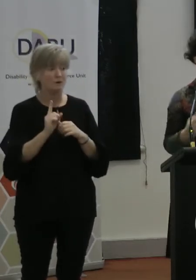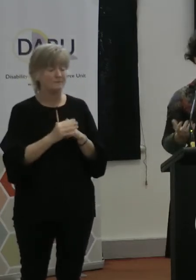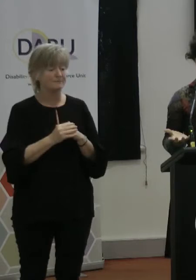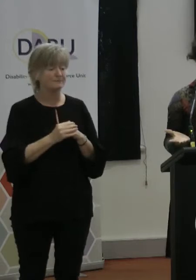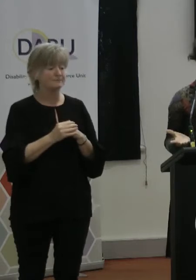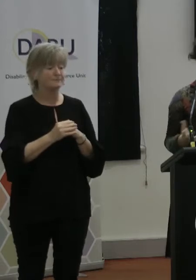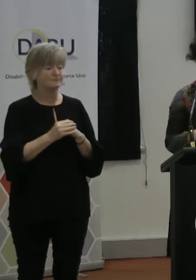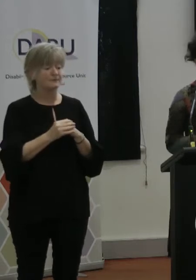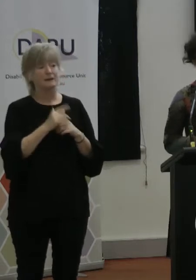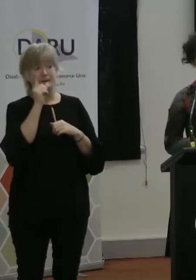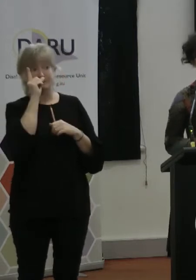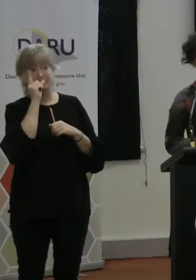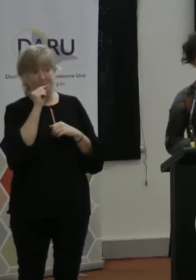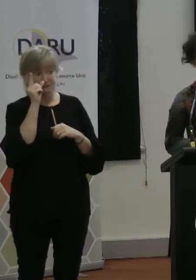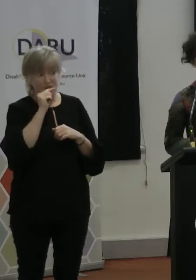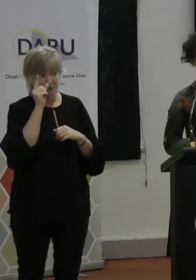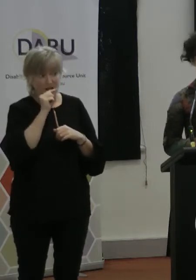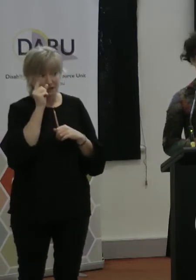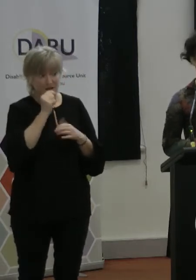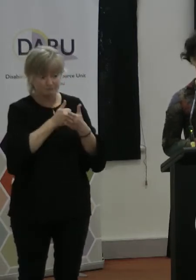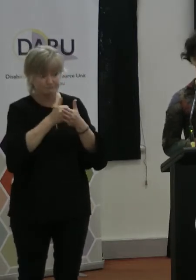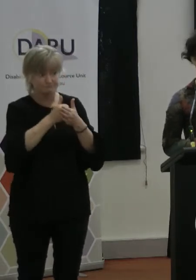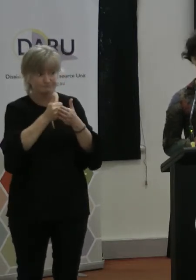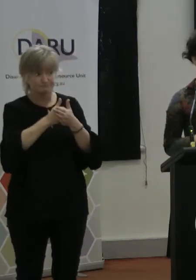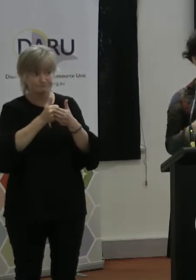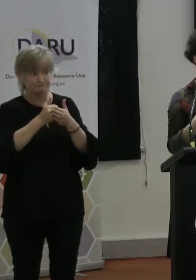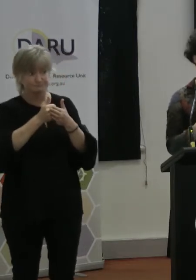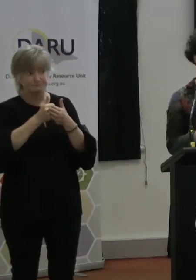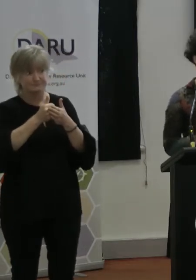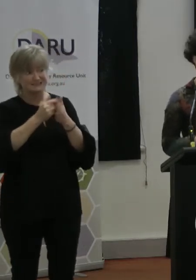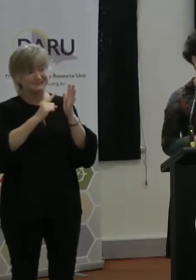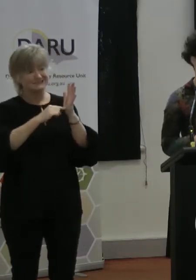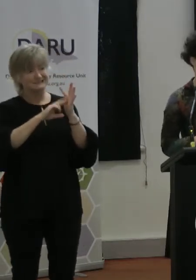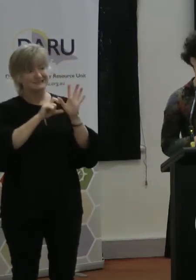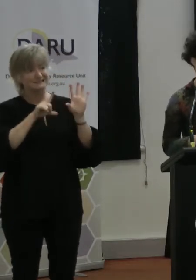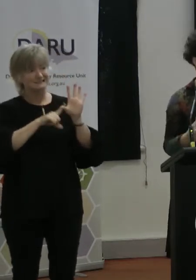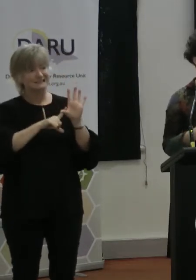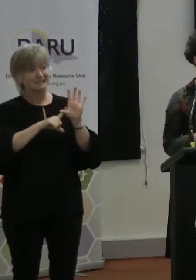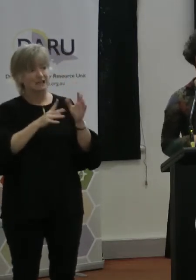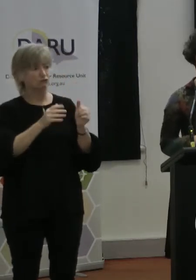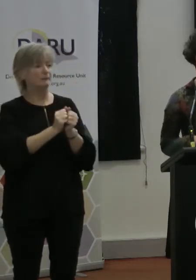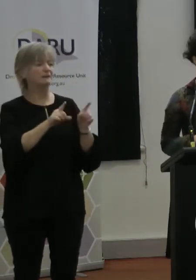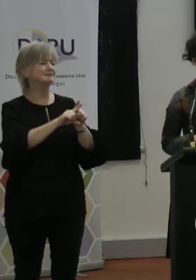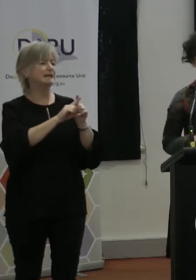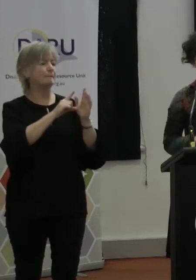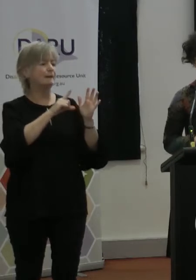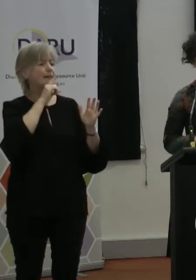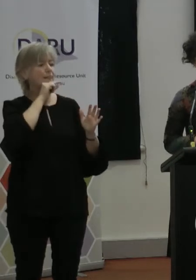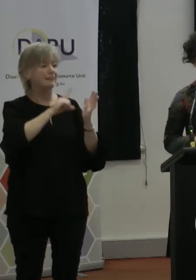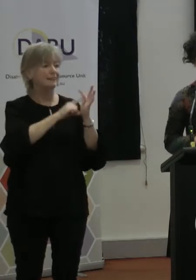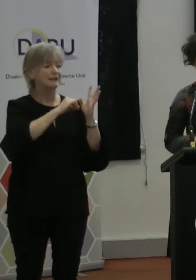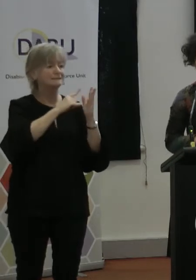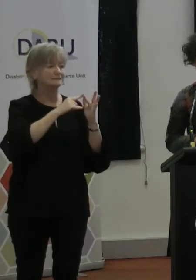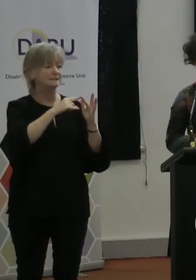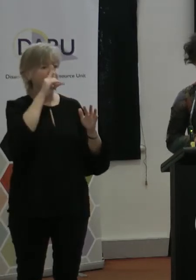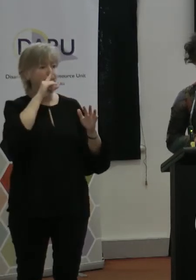residents potentially is a regular tenancy agreement. So that's like a standard lease that people will enter into when